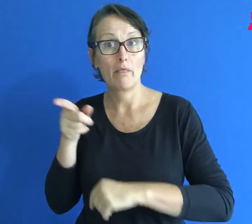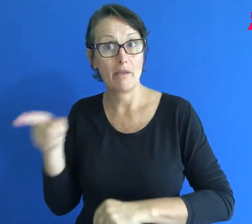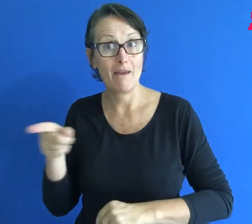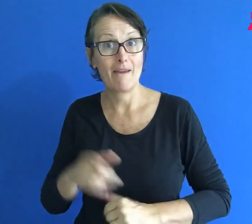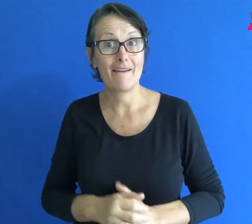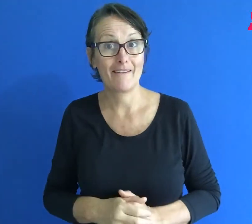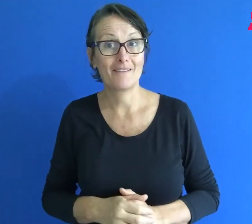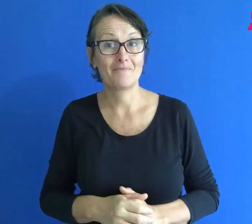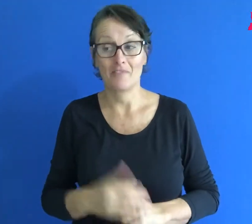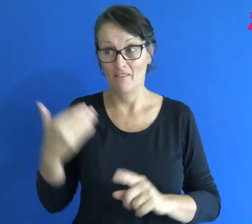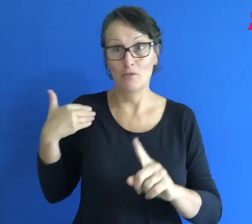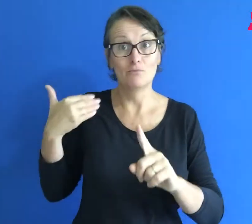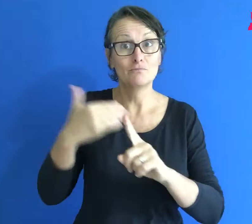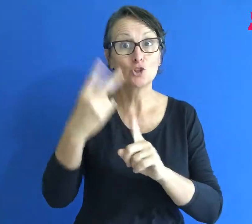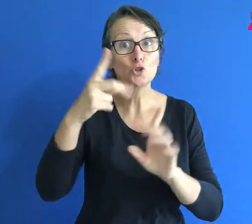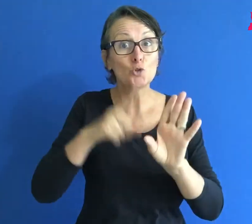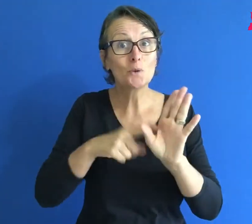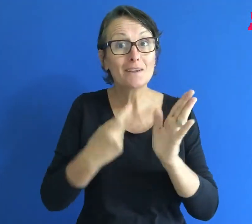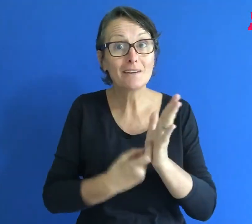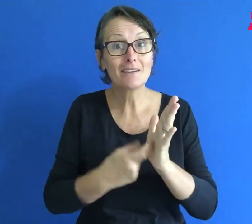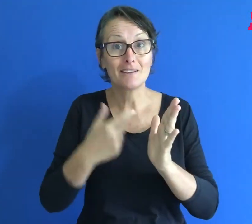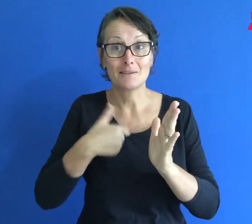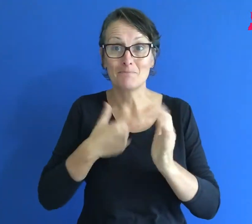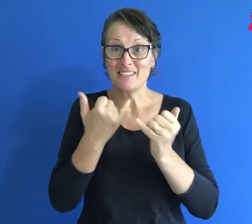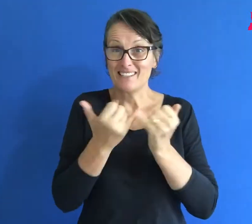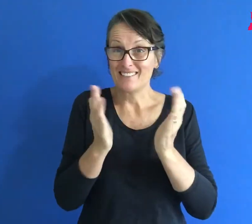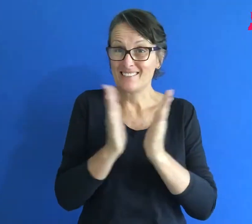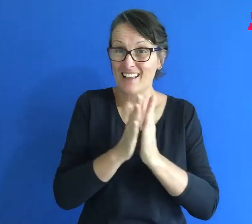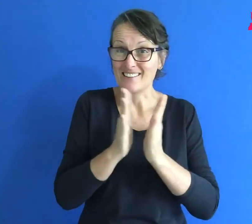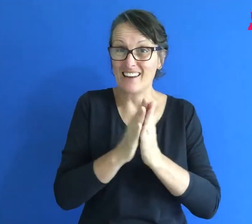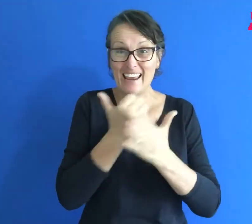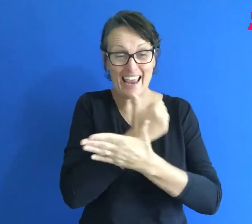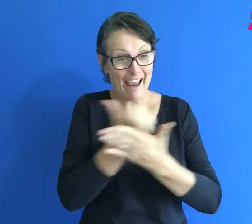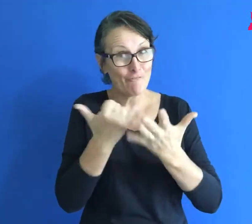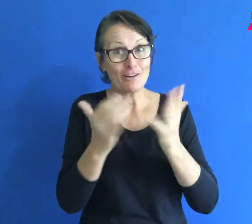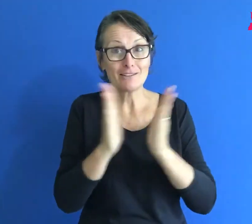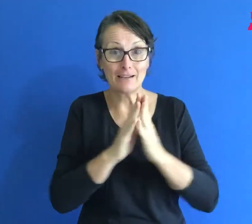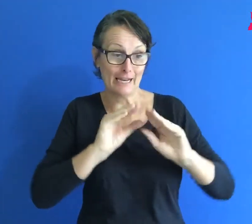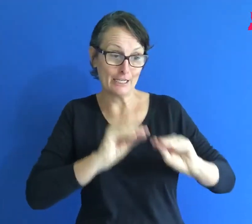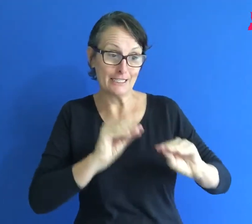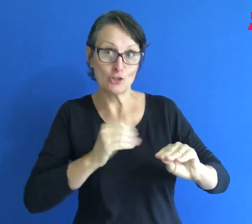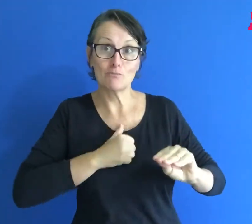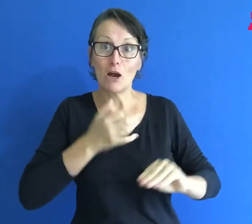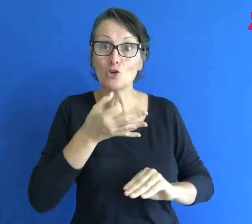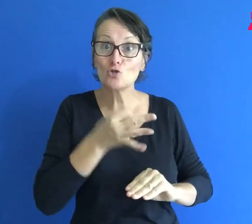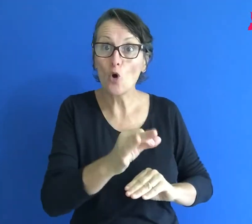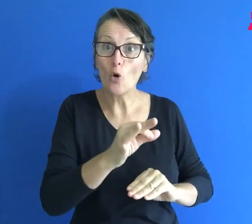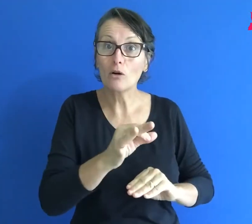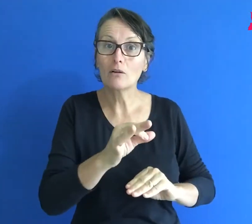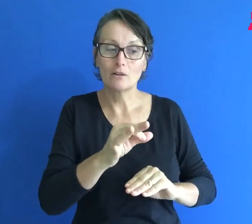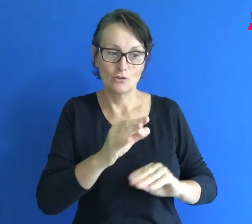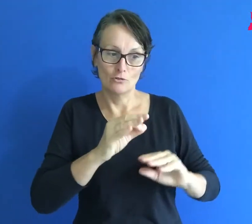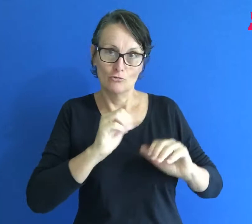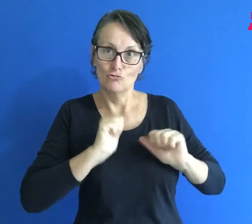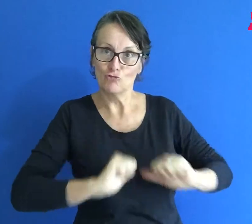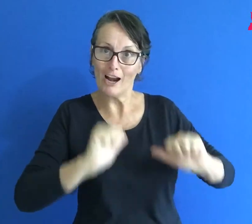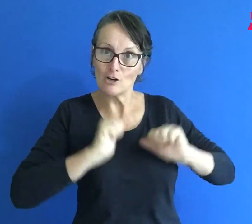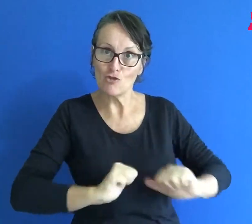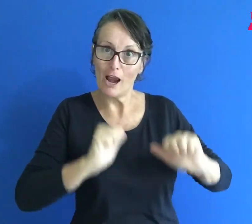to do. I spent 2 years on a Sunday morning taking my dog down the hill to dog training, and I'd got the dog to level 4. It would